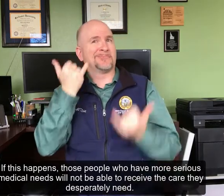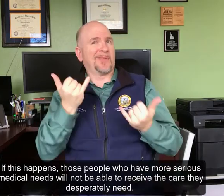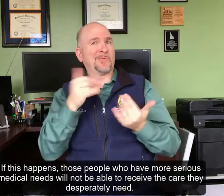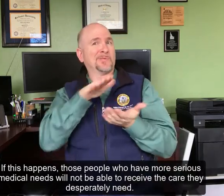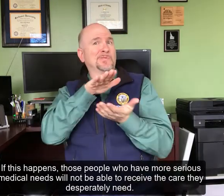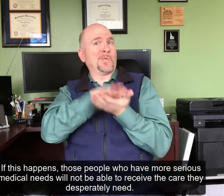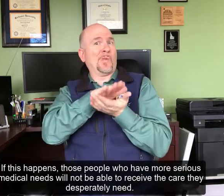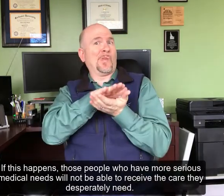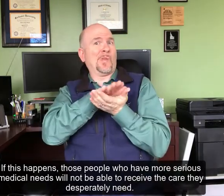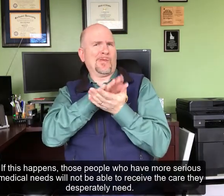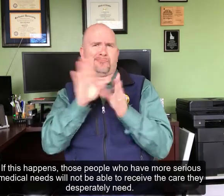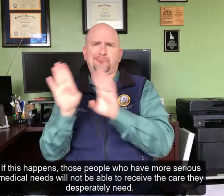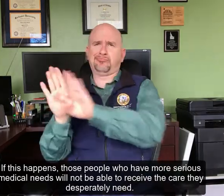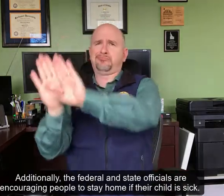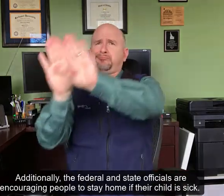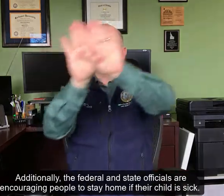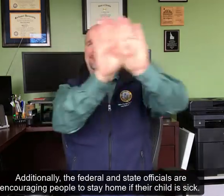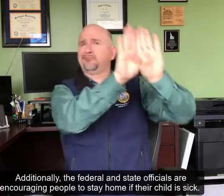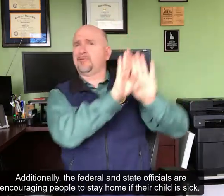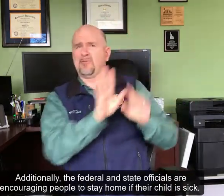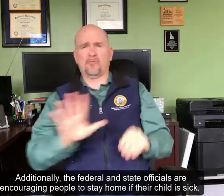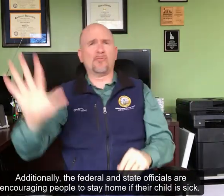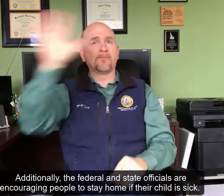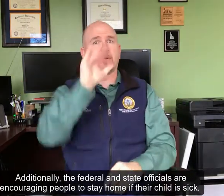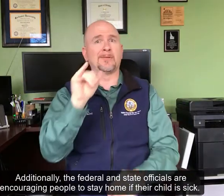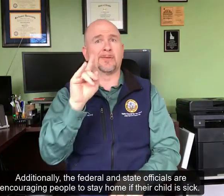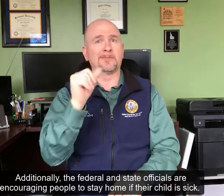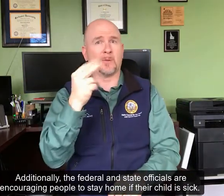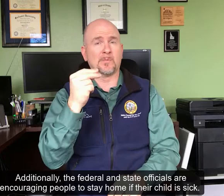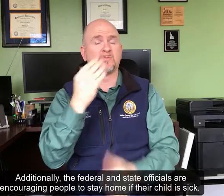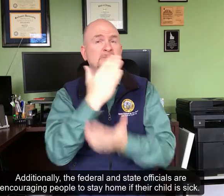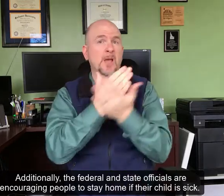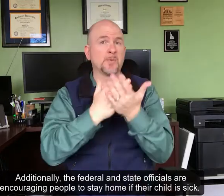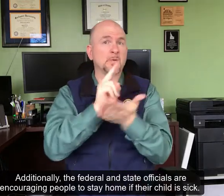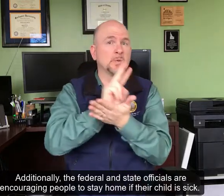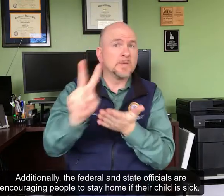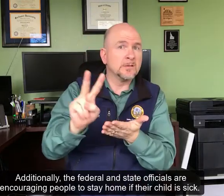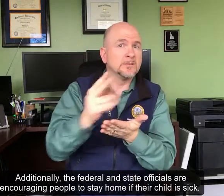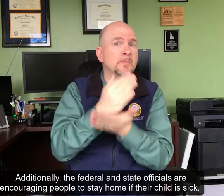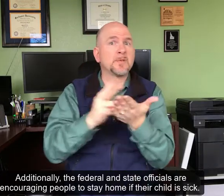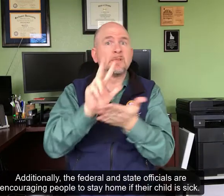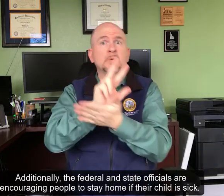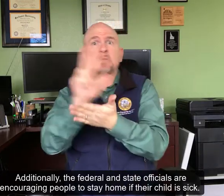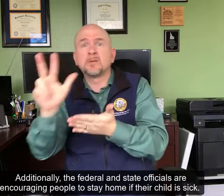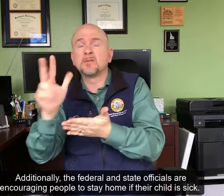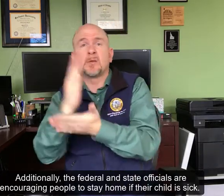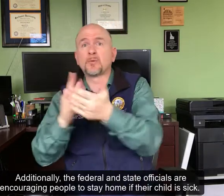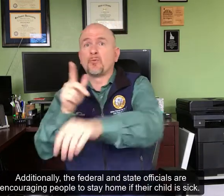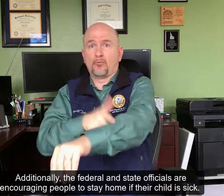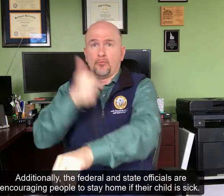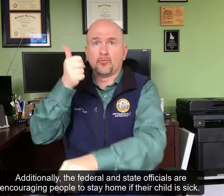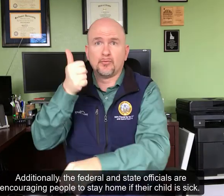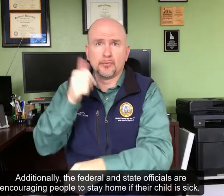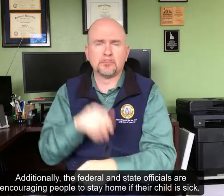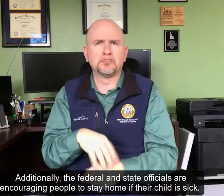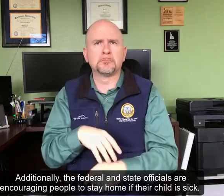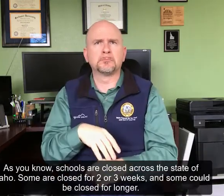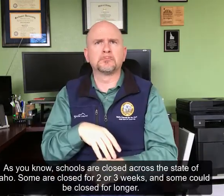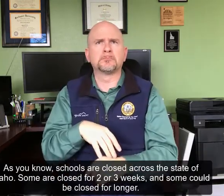they desperately need. Additionally, the federal and state officials are encouraging people to stay home if their child is sick. As you know,